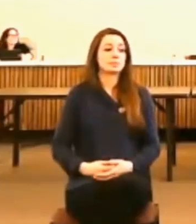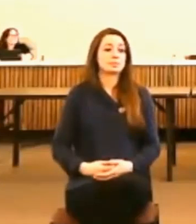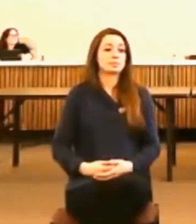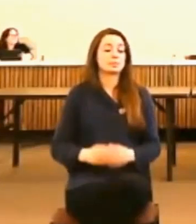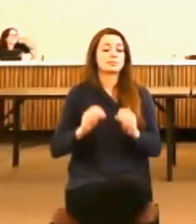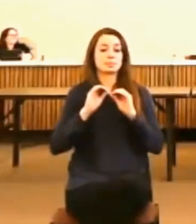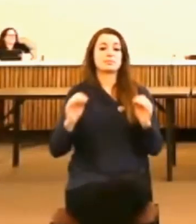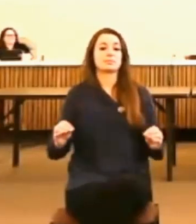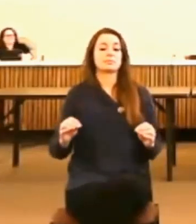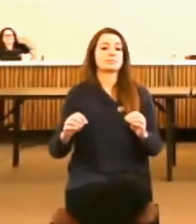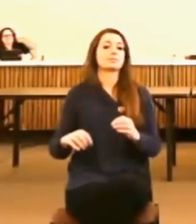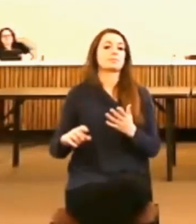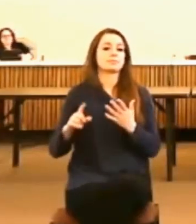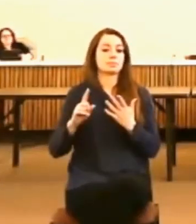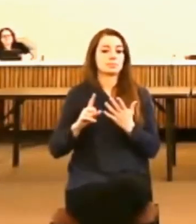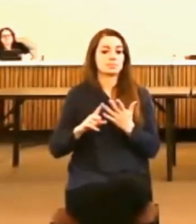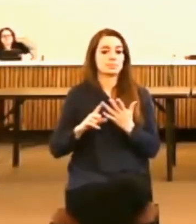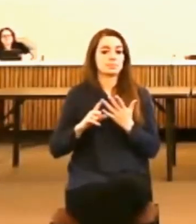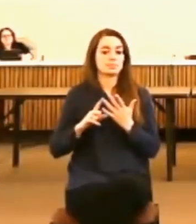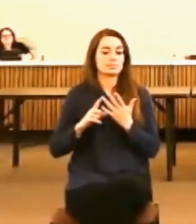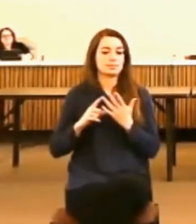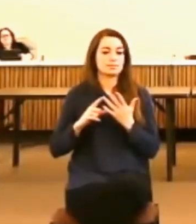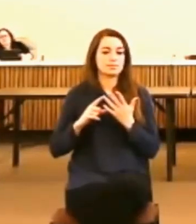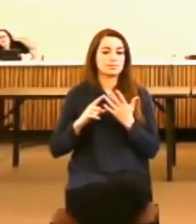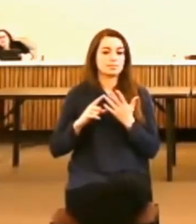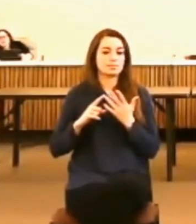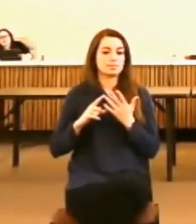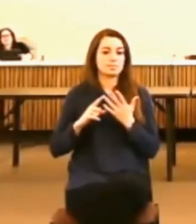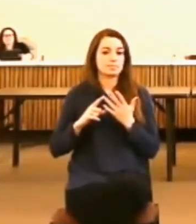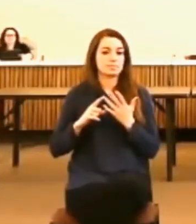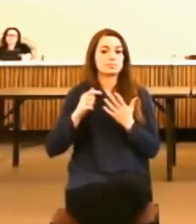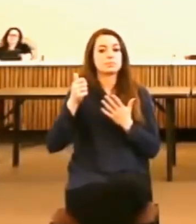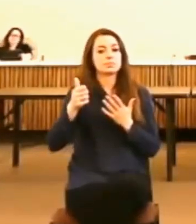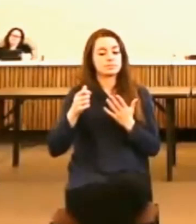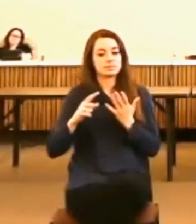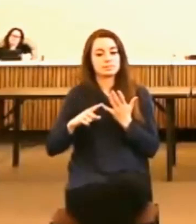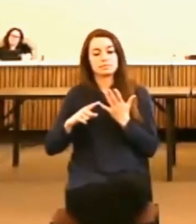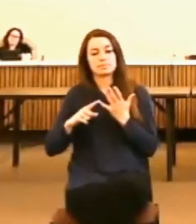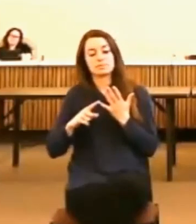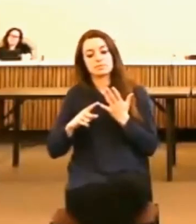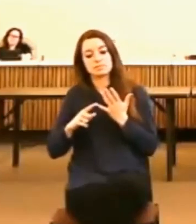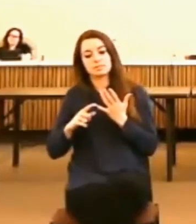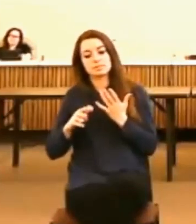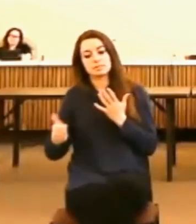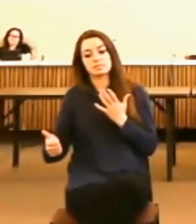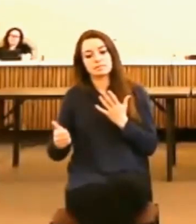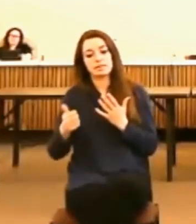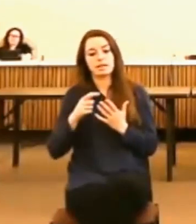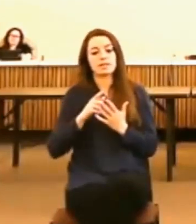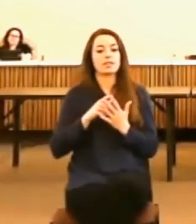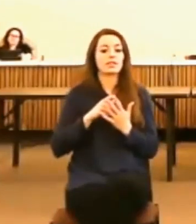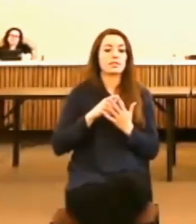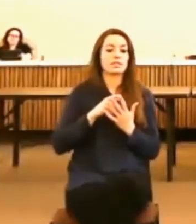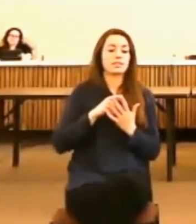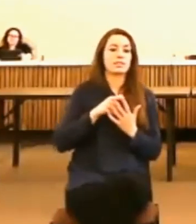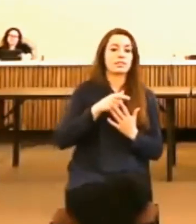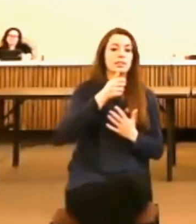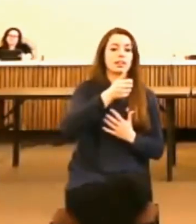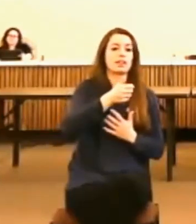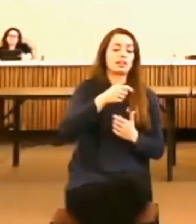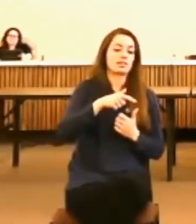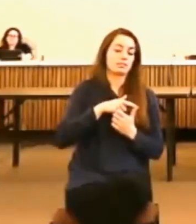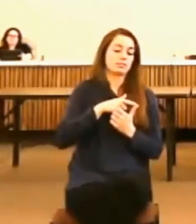for quadrupeds in order to eliminate them. At that time, it was argued that the dogs were